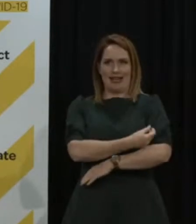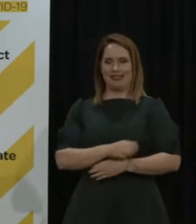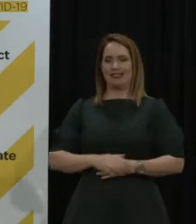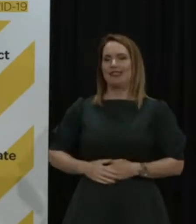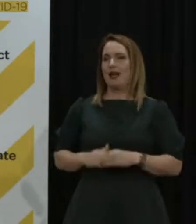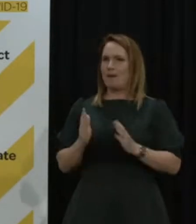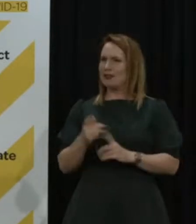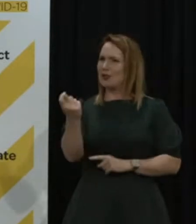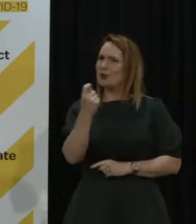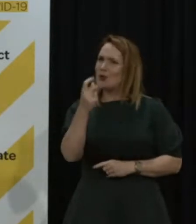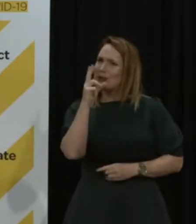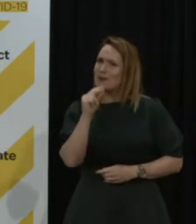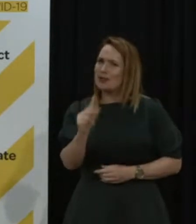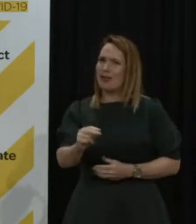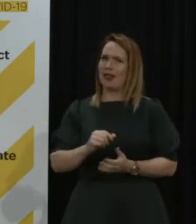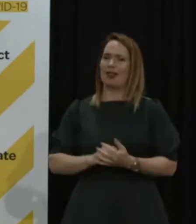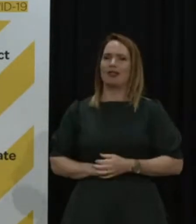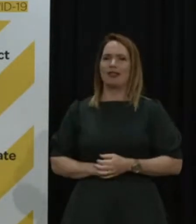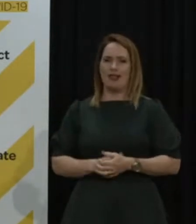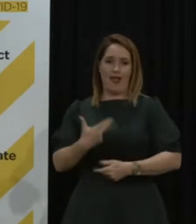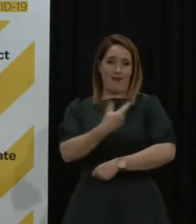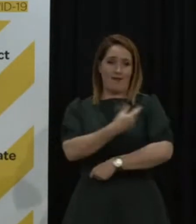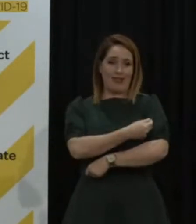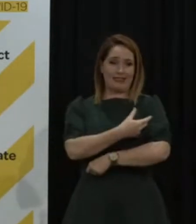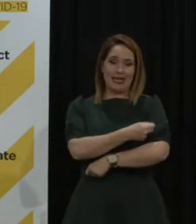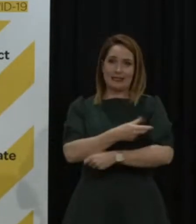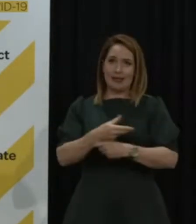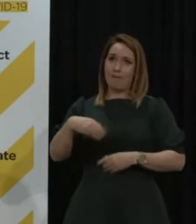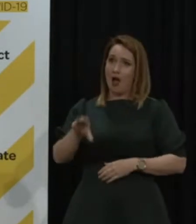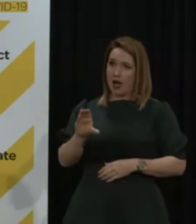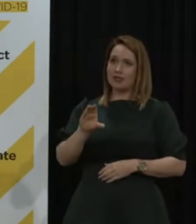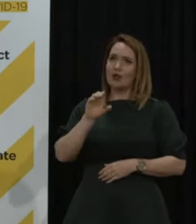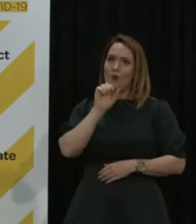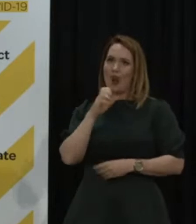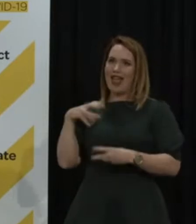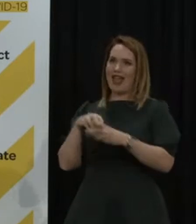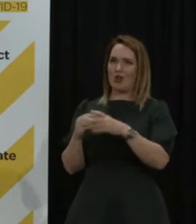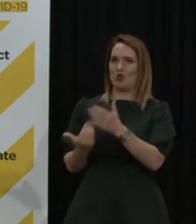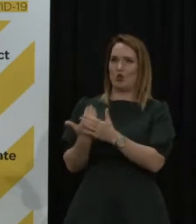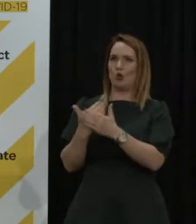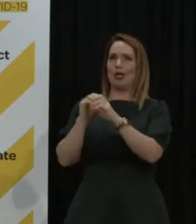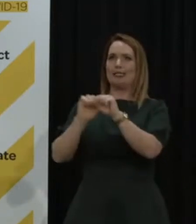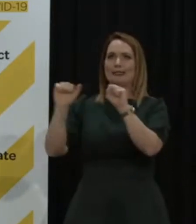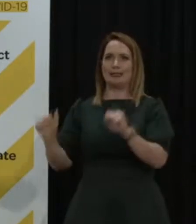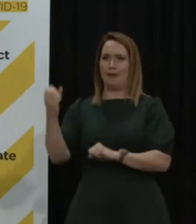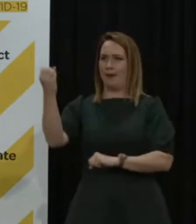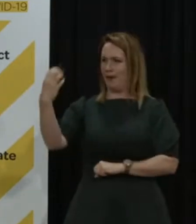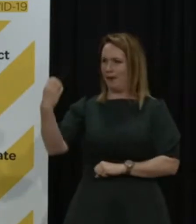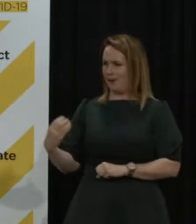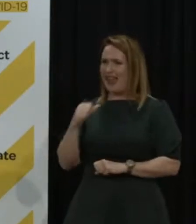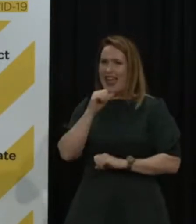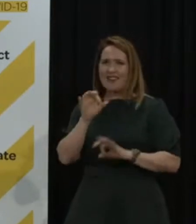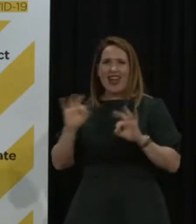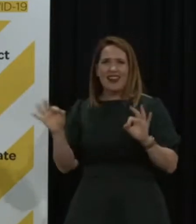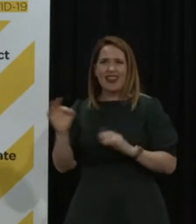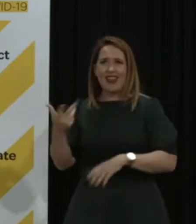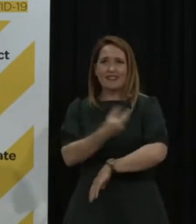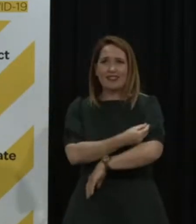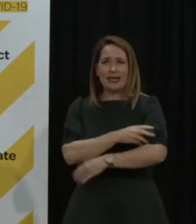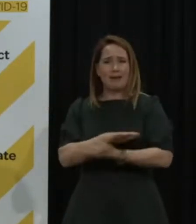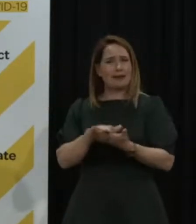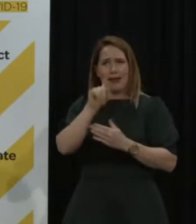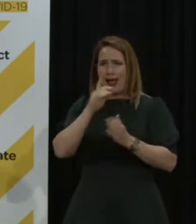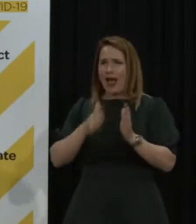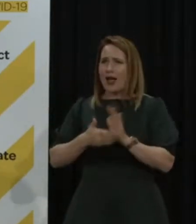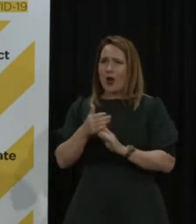possible. Vaccine passes will operate in the traffic light system, and if you aren't fully vaccinated, you'll find you're unable to access a range of places like